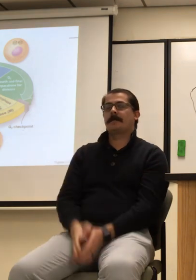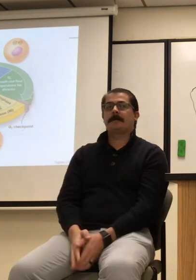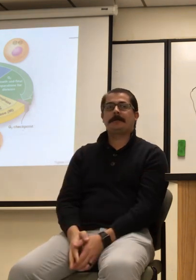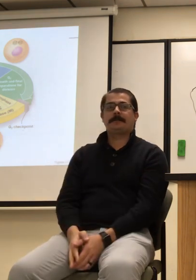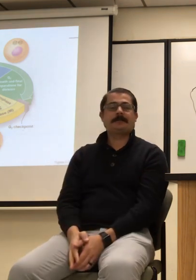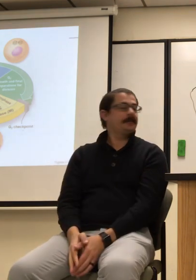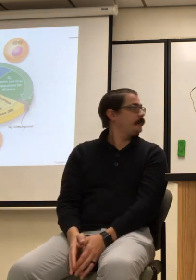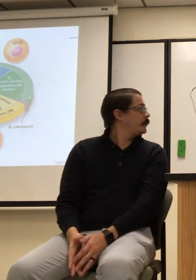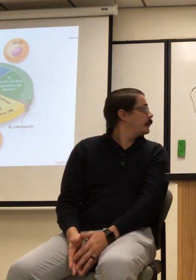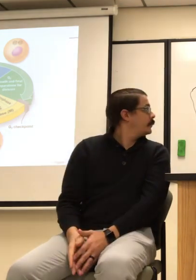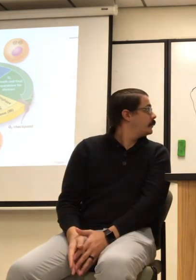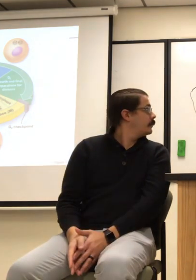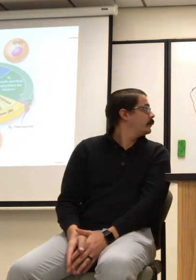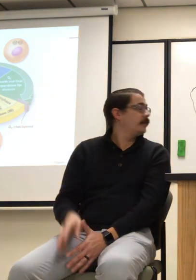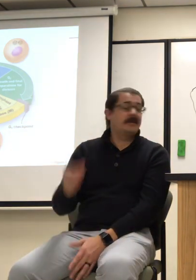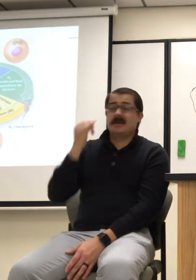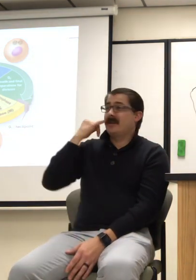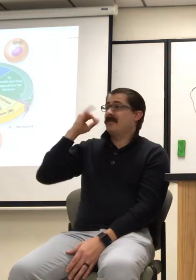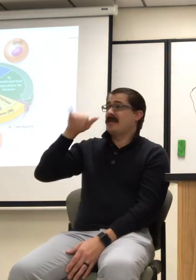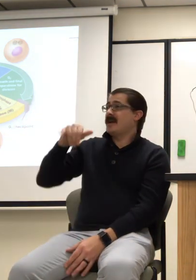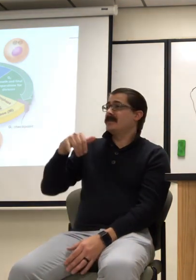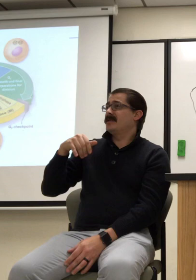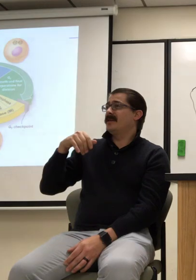let's say that's the gene for hair color.